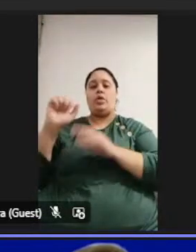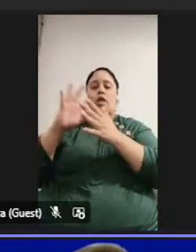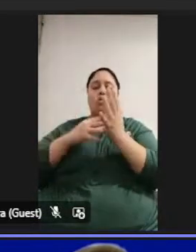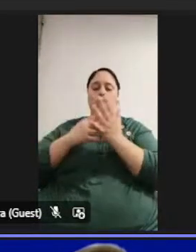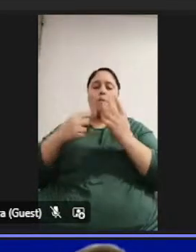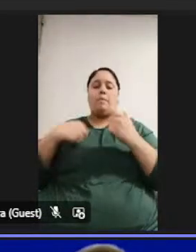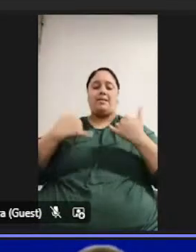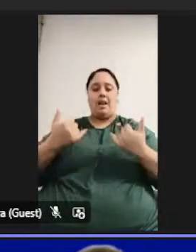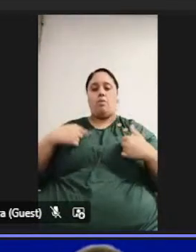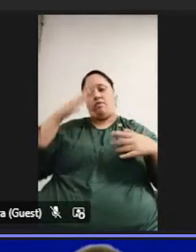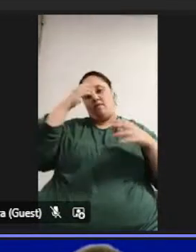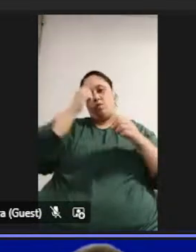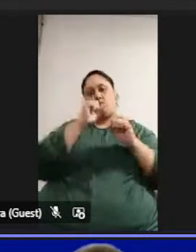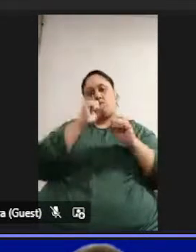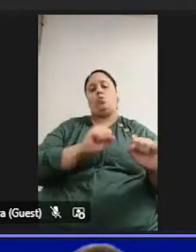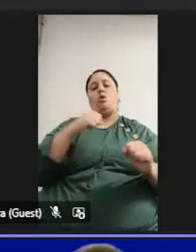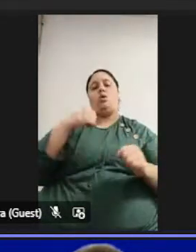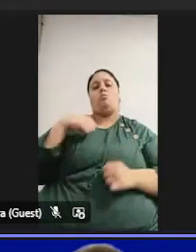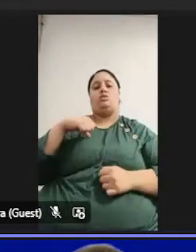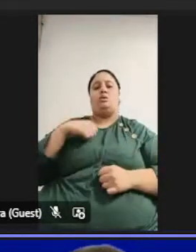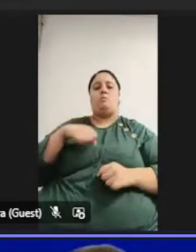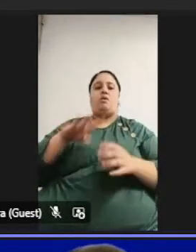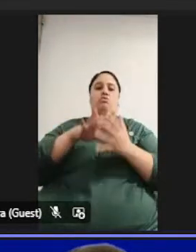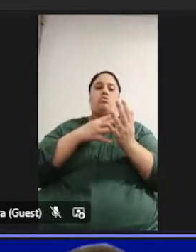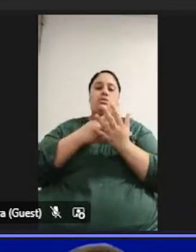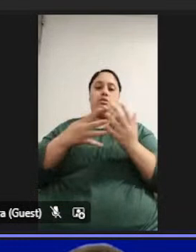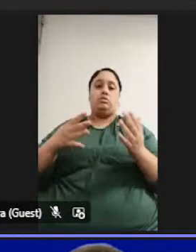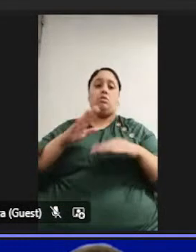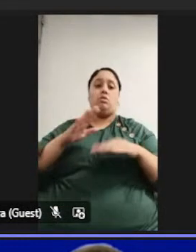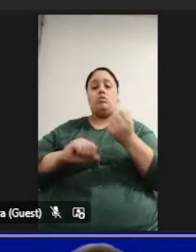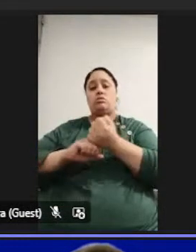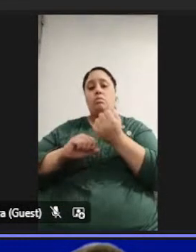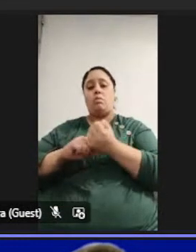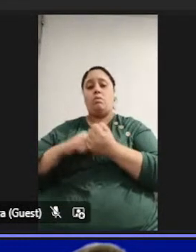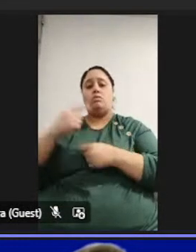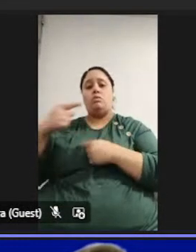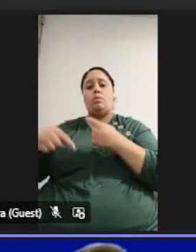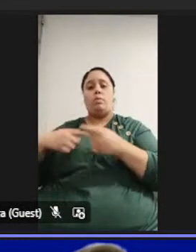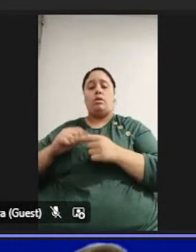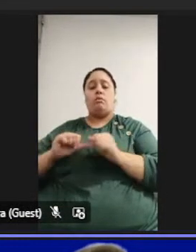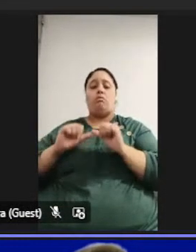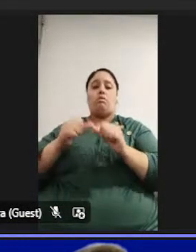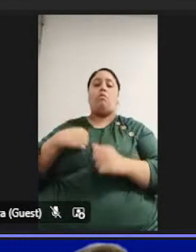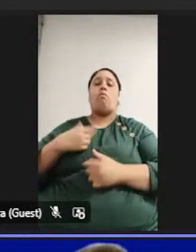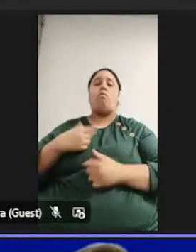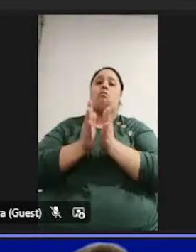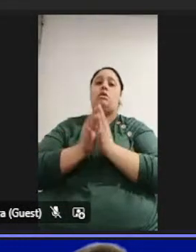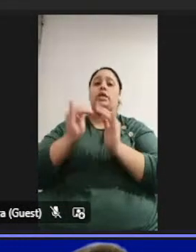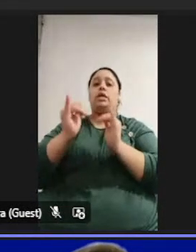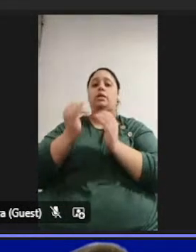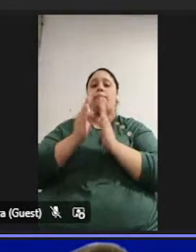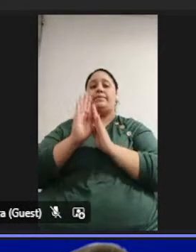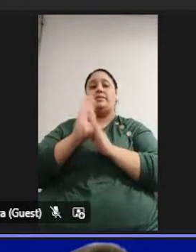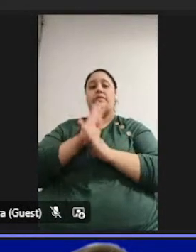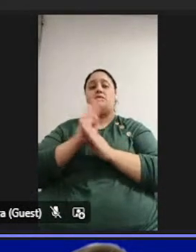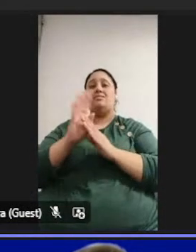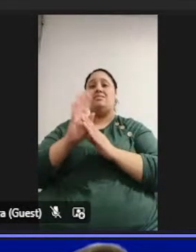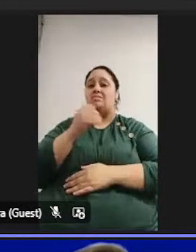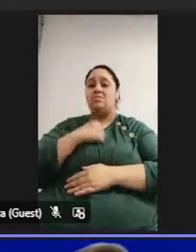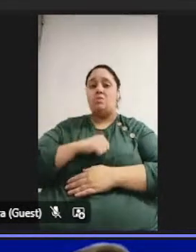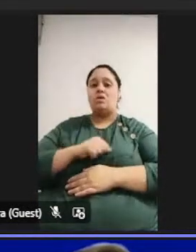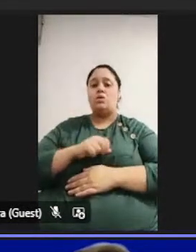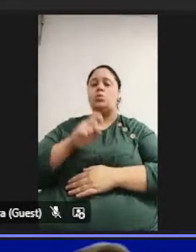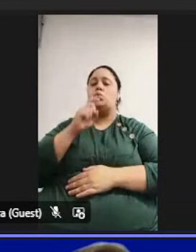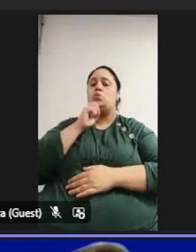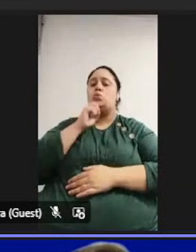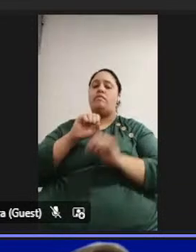grids. To further support wheeling, what is needed and was called for by industry is what's called use of systems agreements.